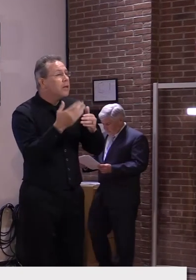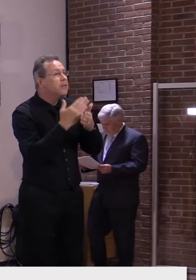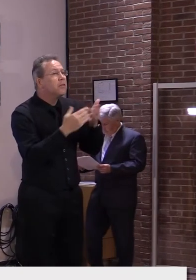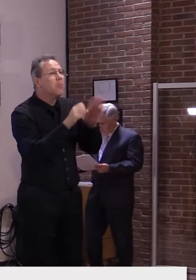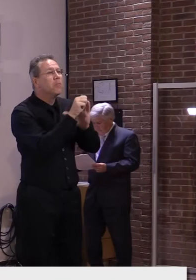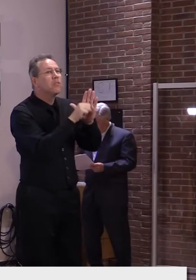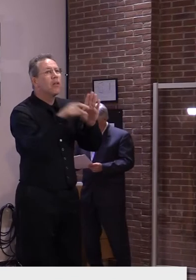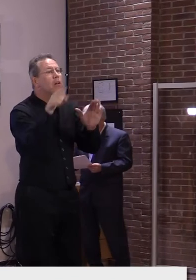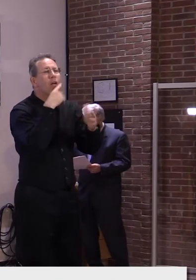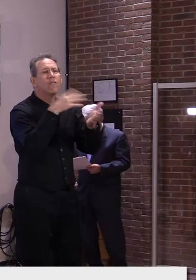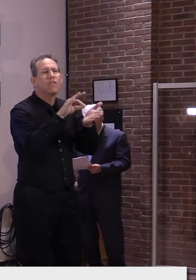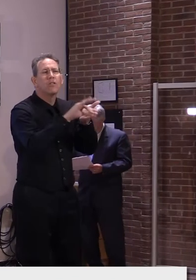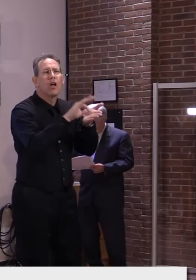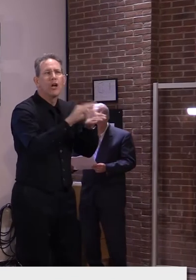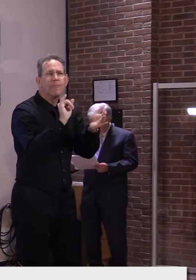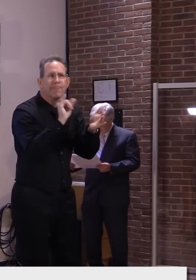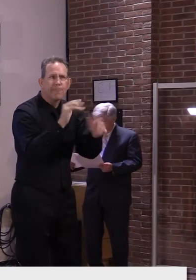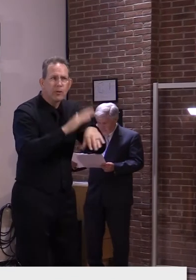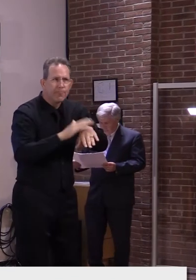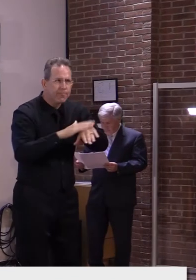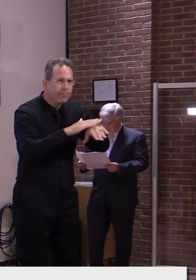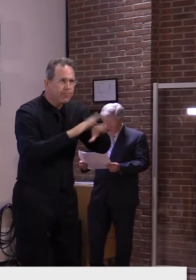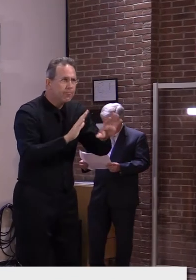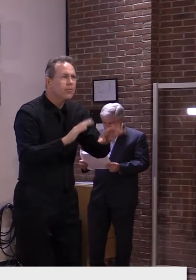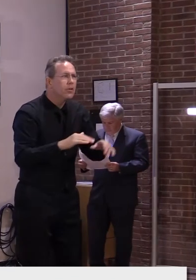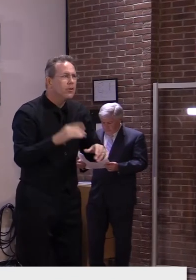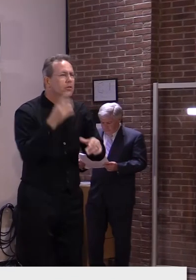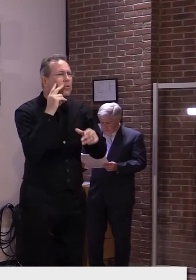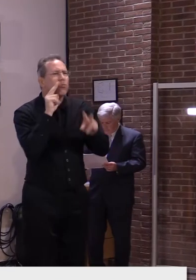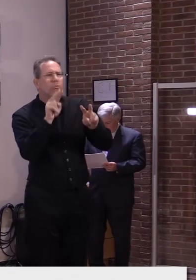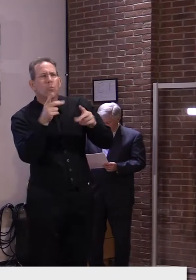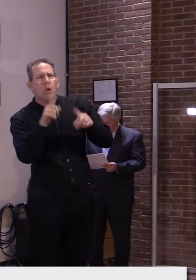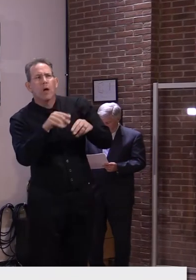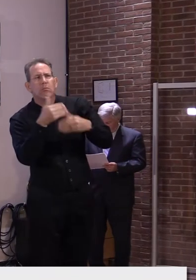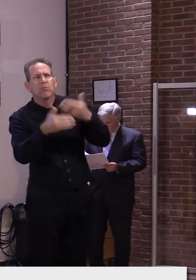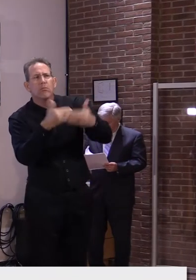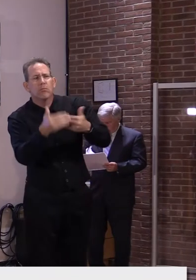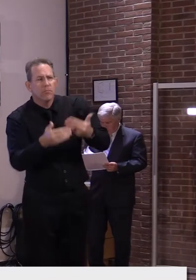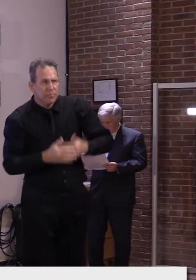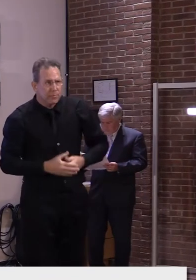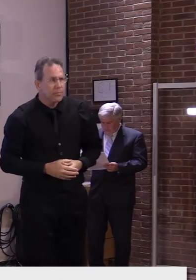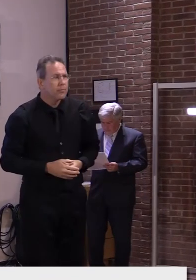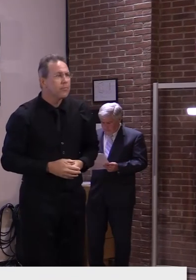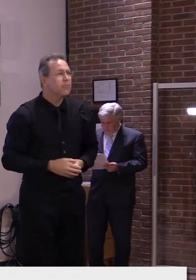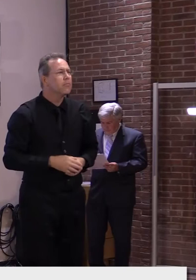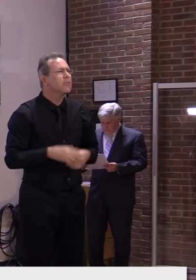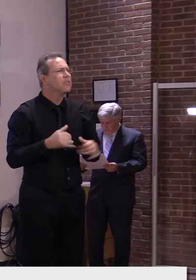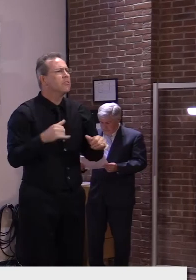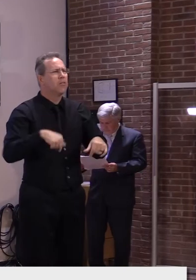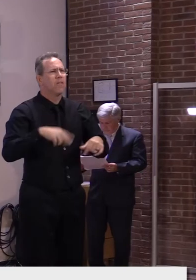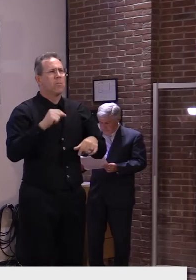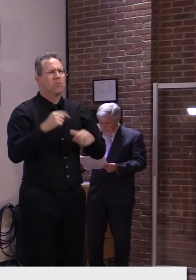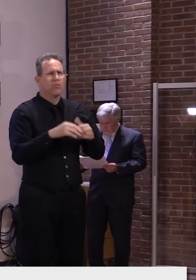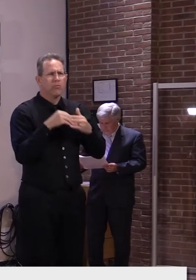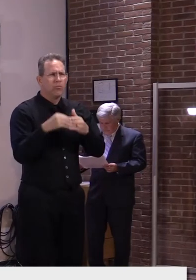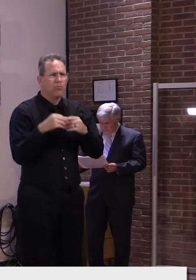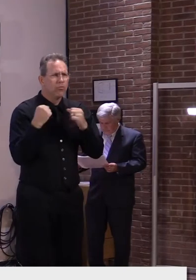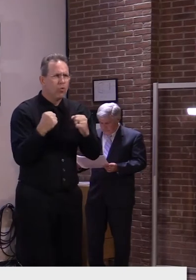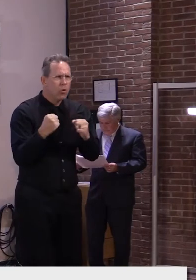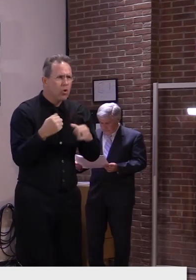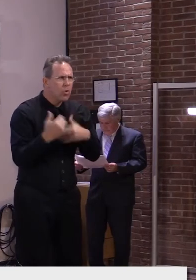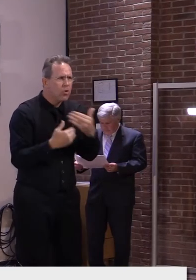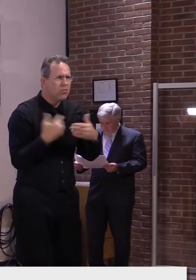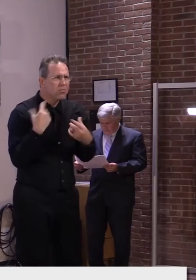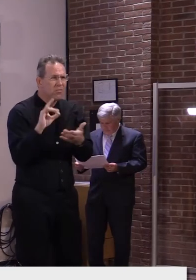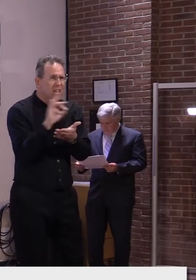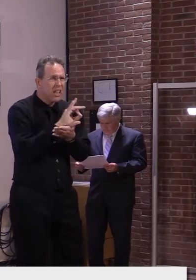so we'll watch that in the next couple of days. But it still continues a strong decrease that we've seen now for 8 weeks and